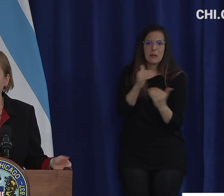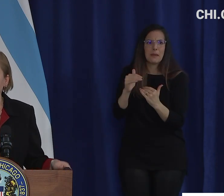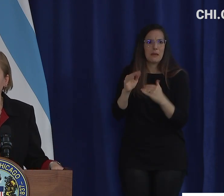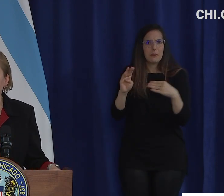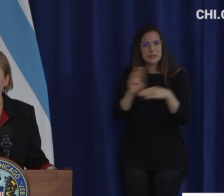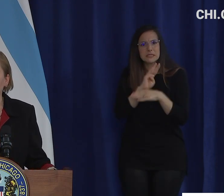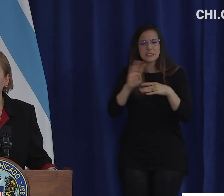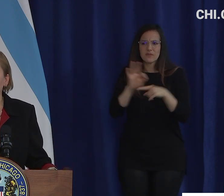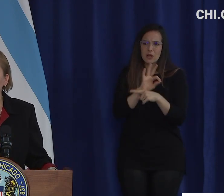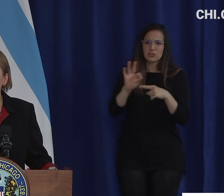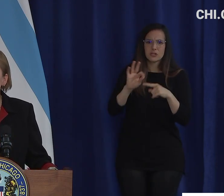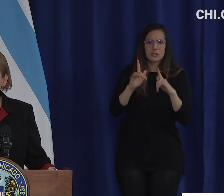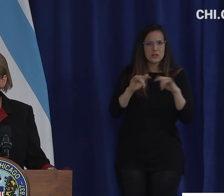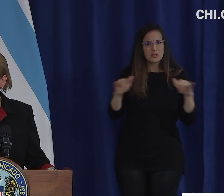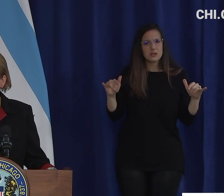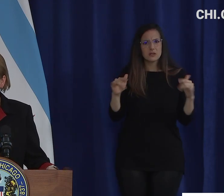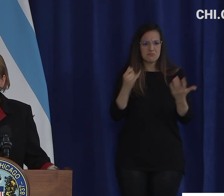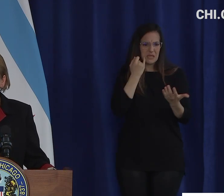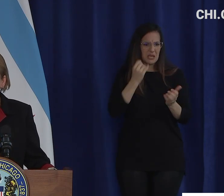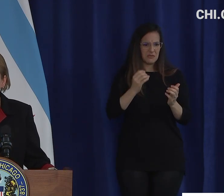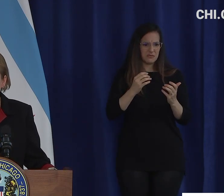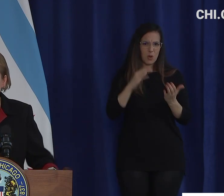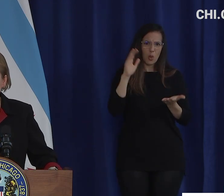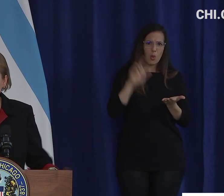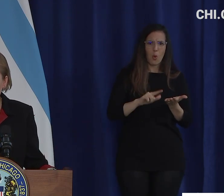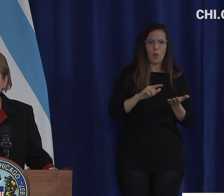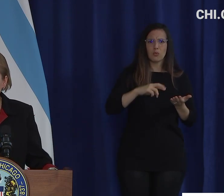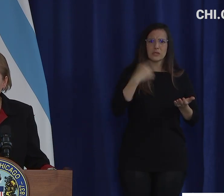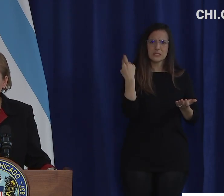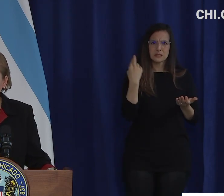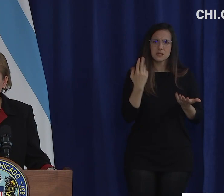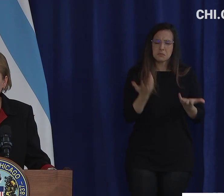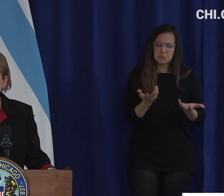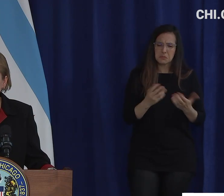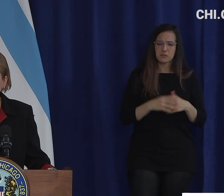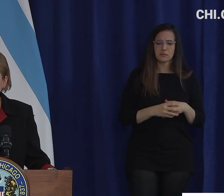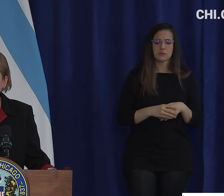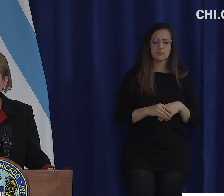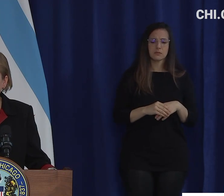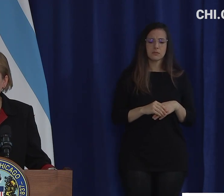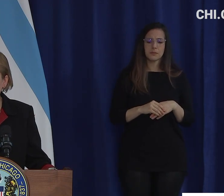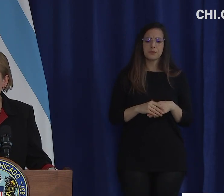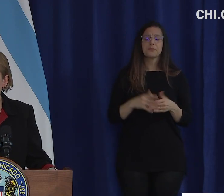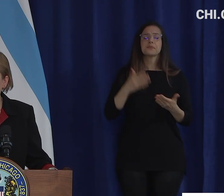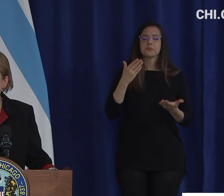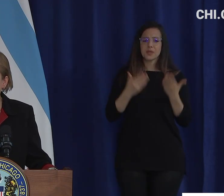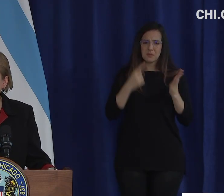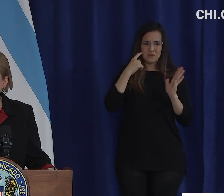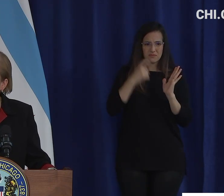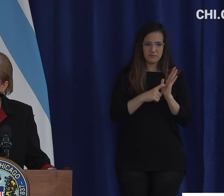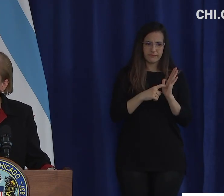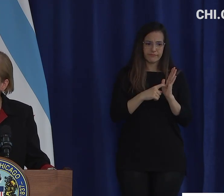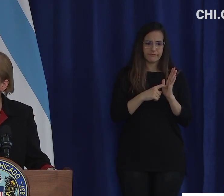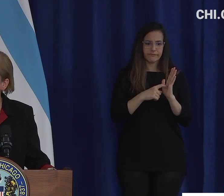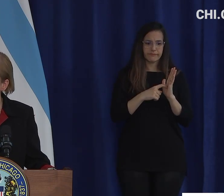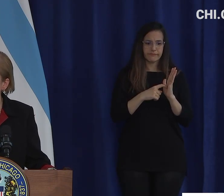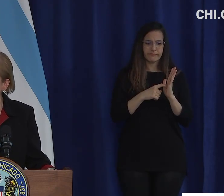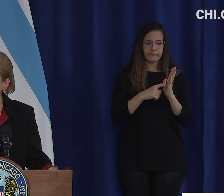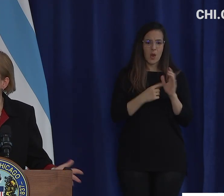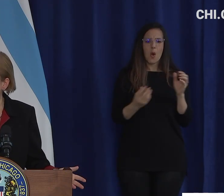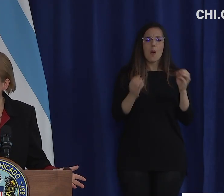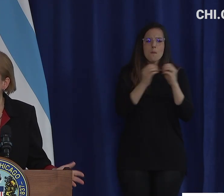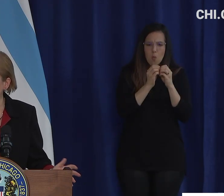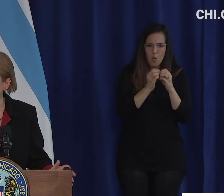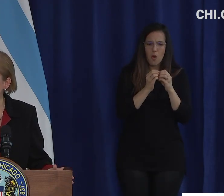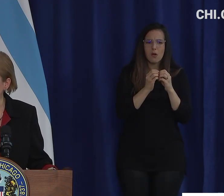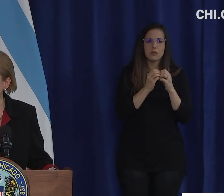to function, et cetera. We may continue to see additional coalescence around travel within the U.S.